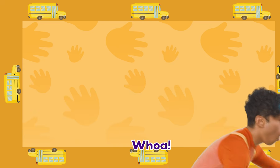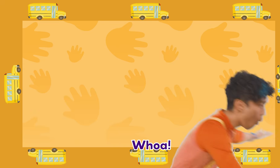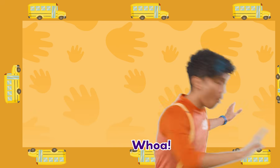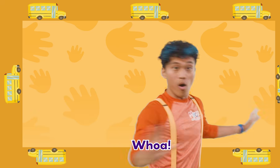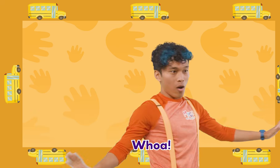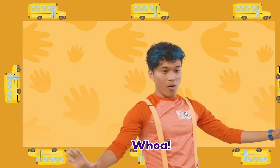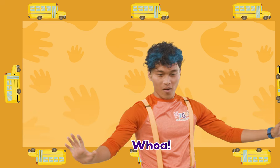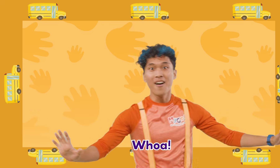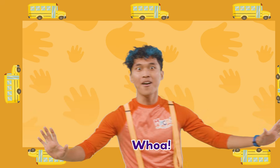Whoa!